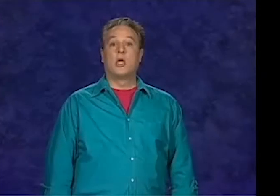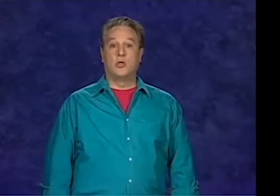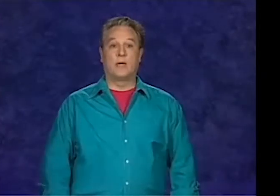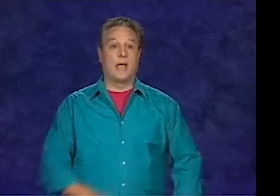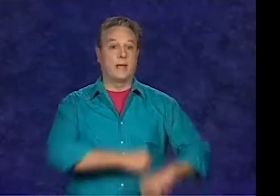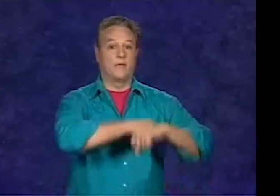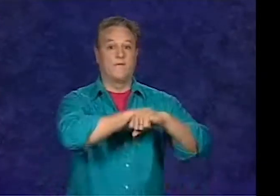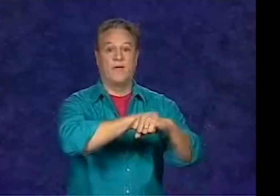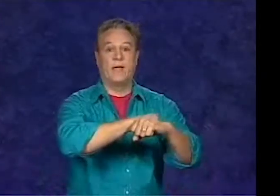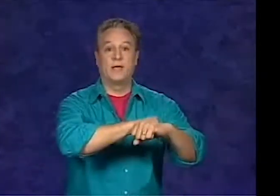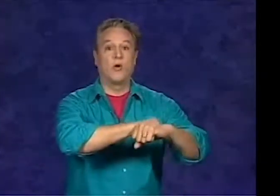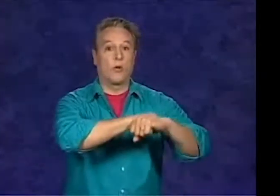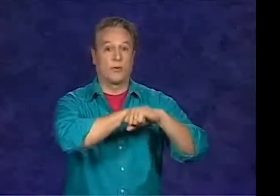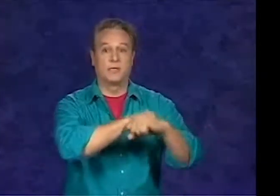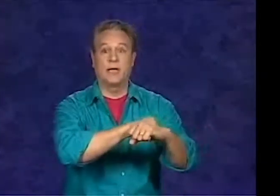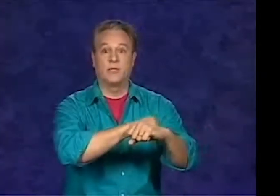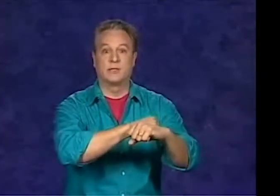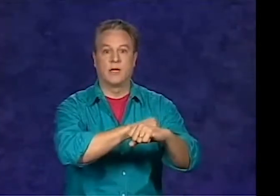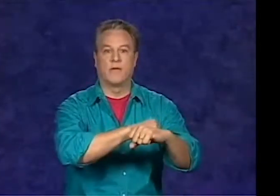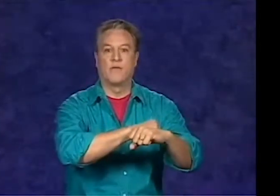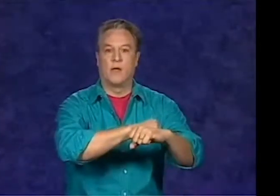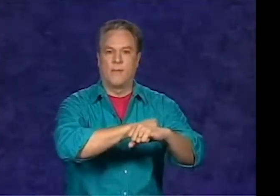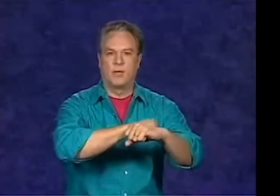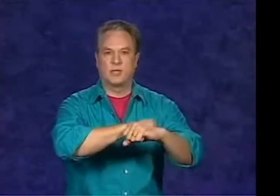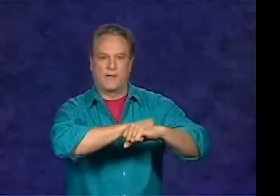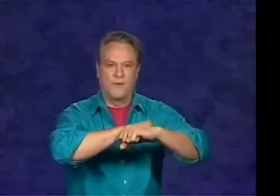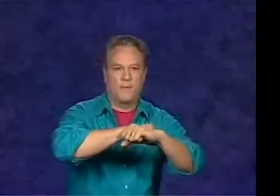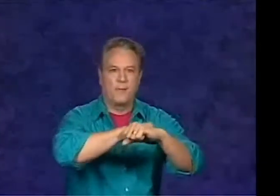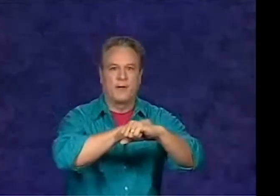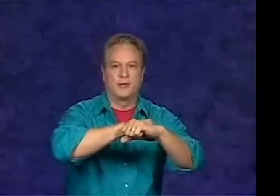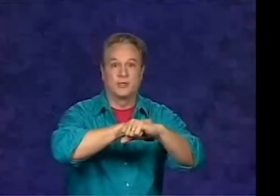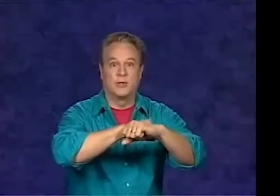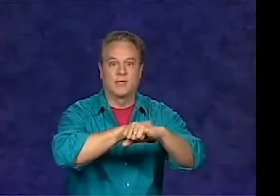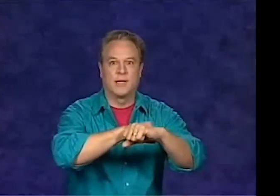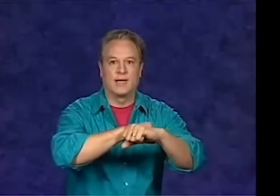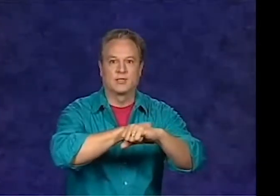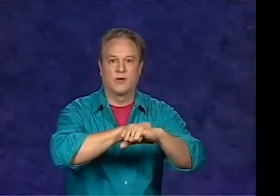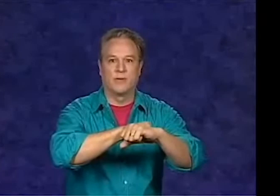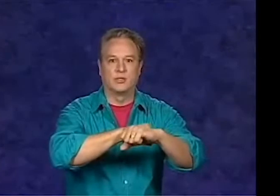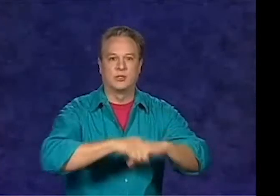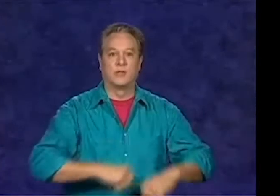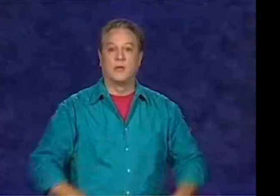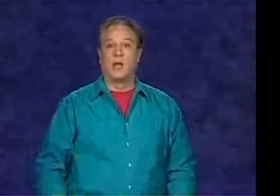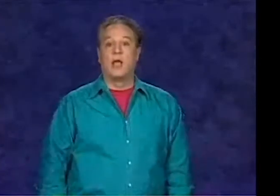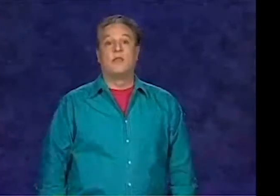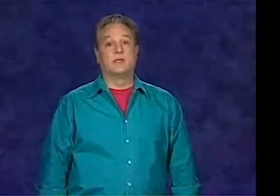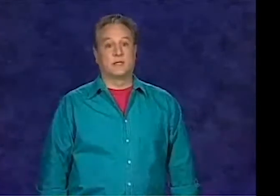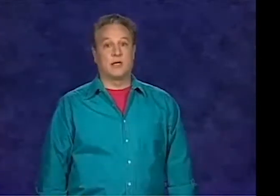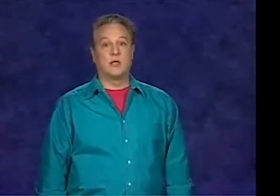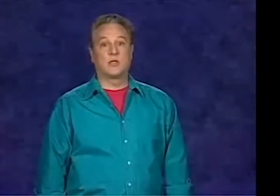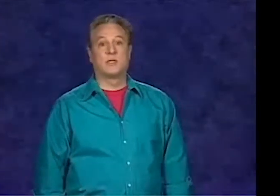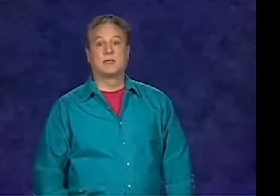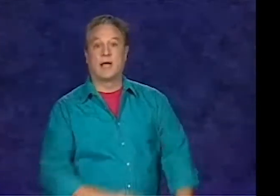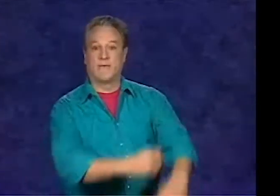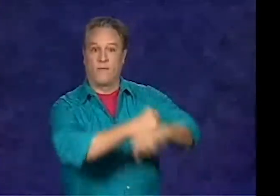You can defend or protect yourself much like football players do at the line of scrimmage. This is also the sign